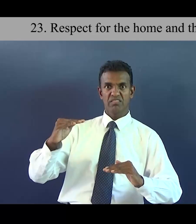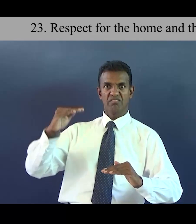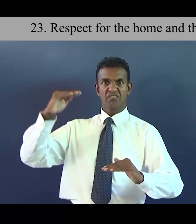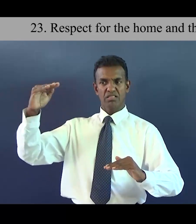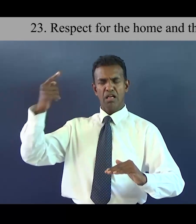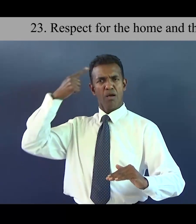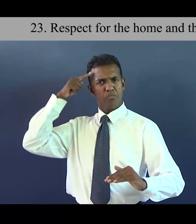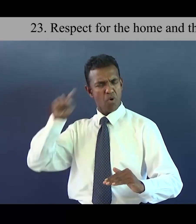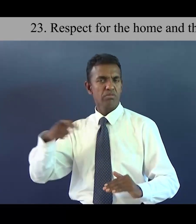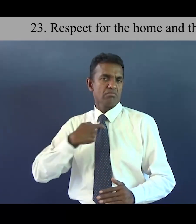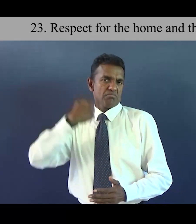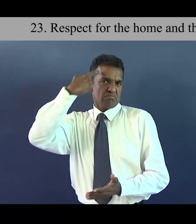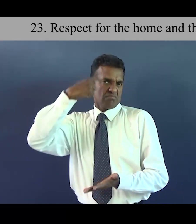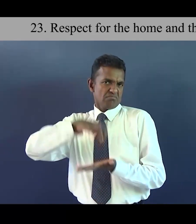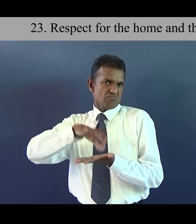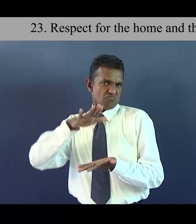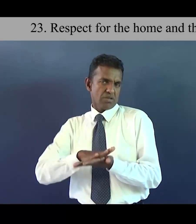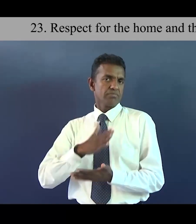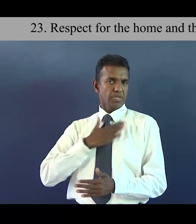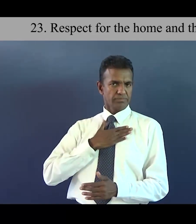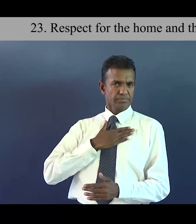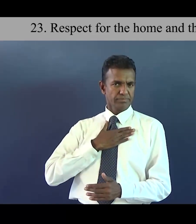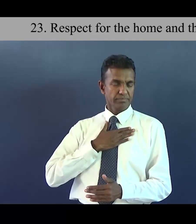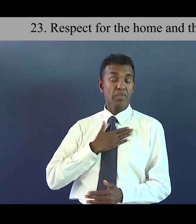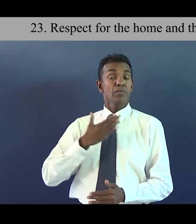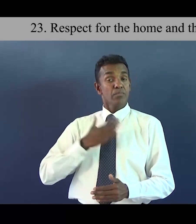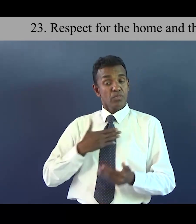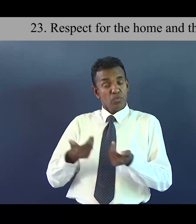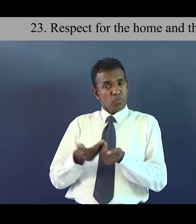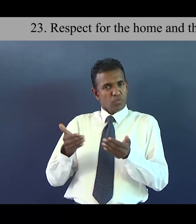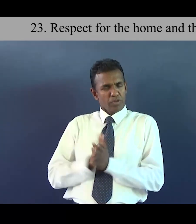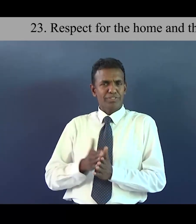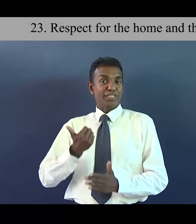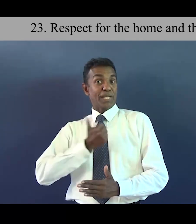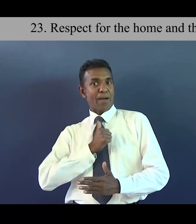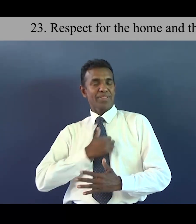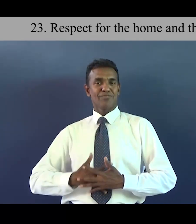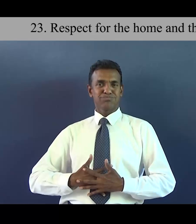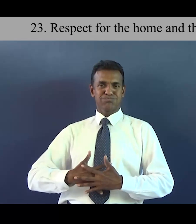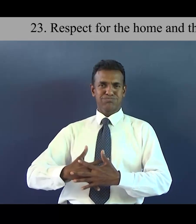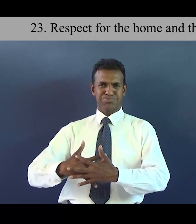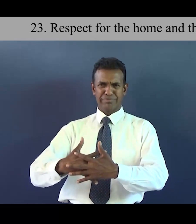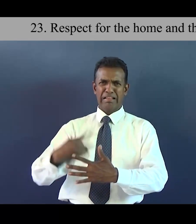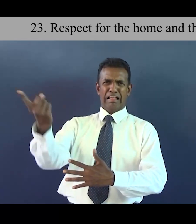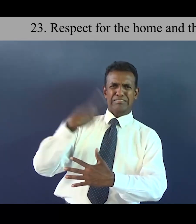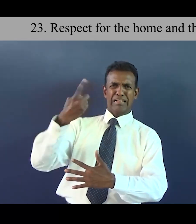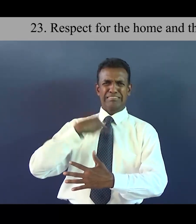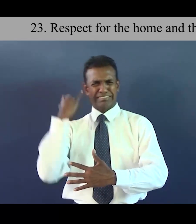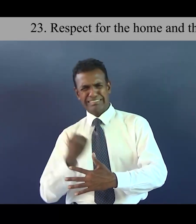Disabled people have the right to family planning and other information to